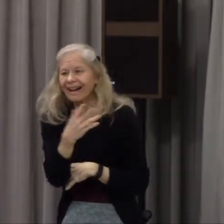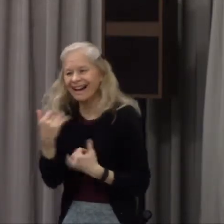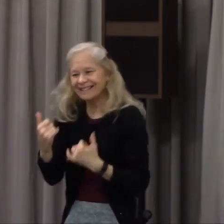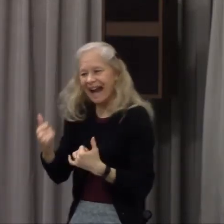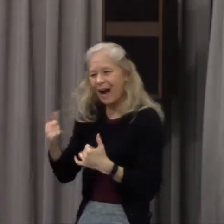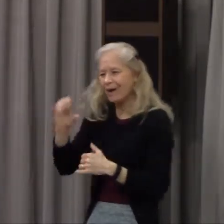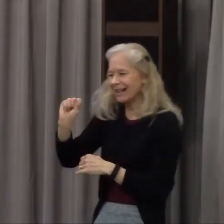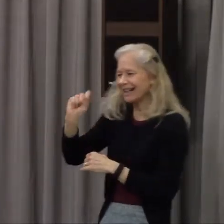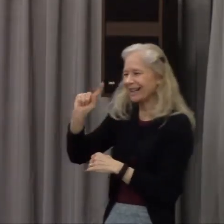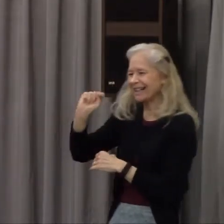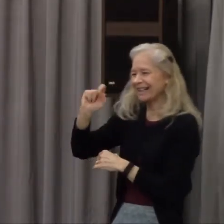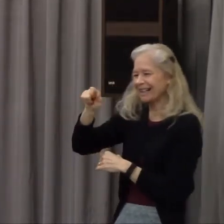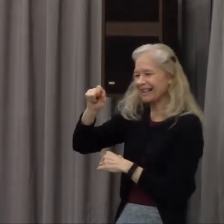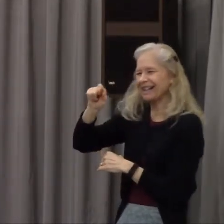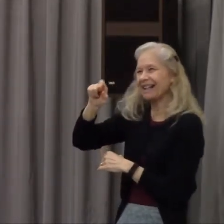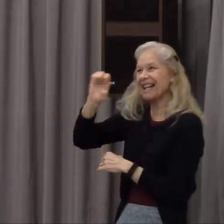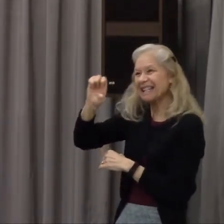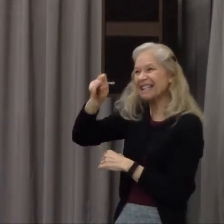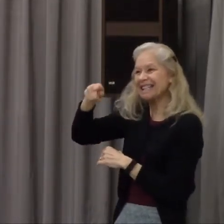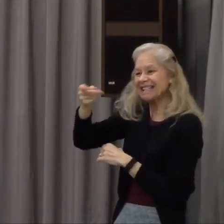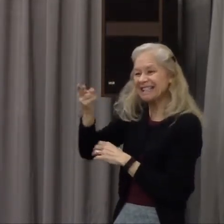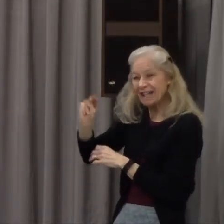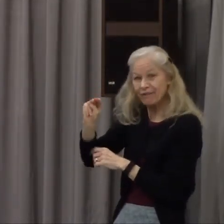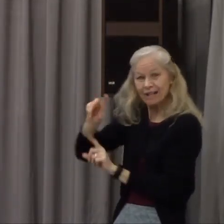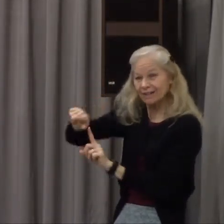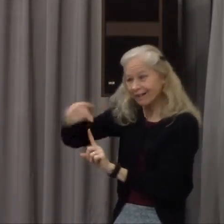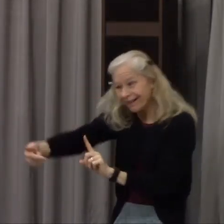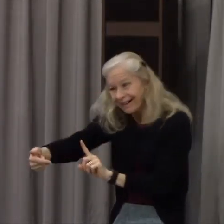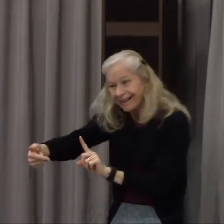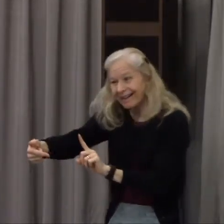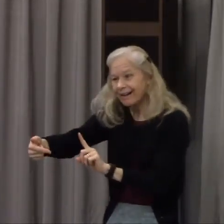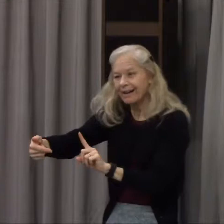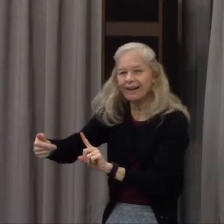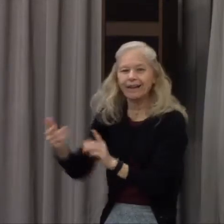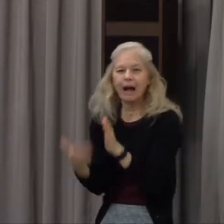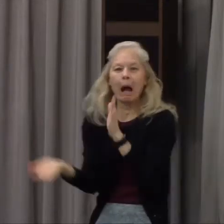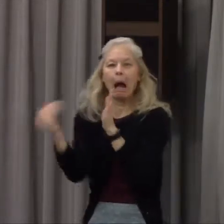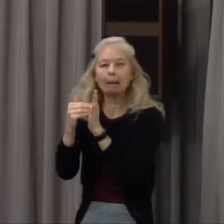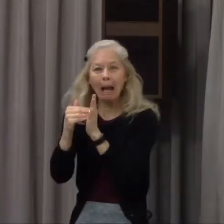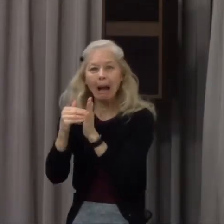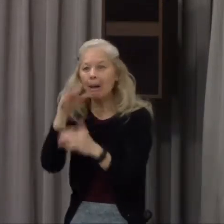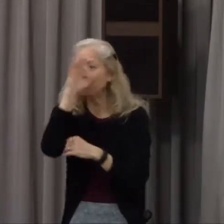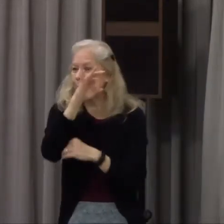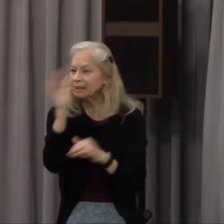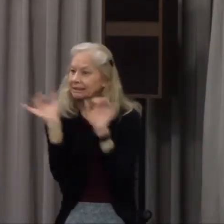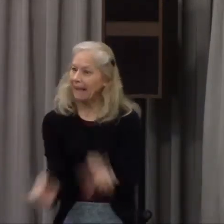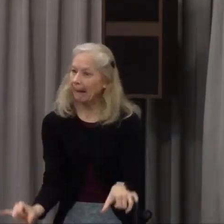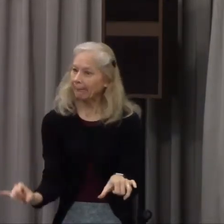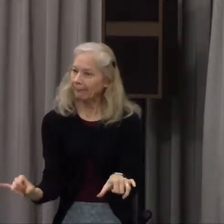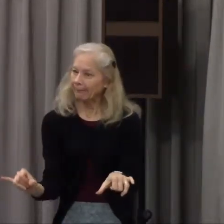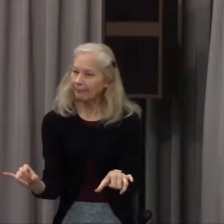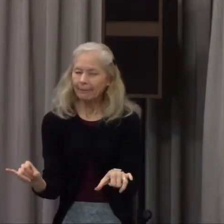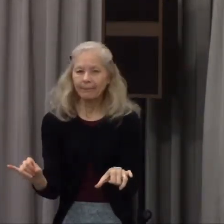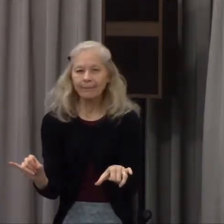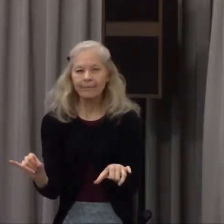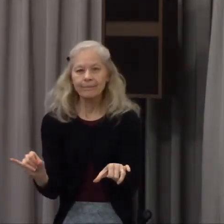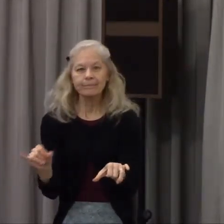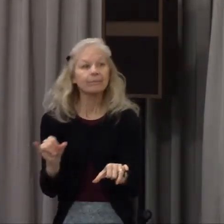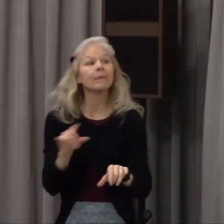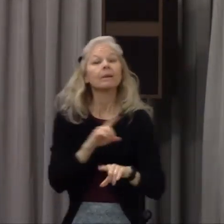speak. He was just preaching what Jesus already preached to him. By the way, their reaction was the same to him at that time,